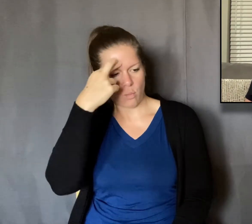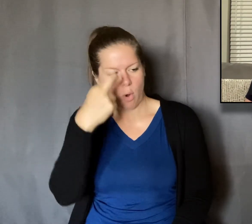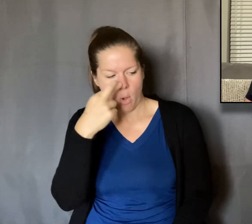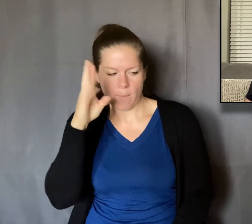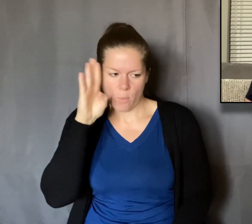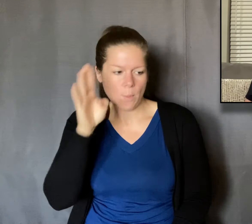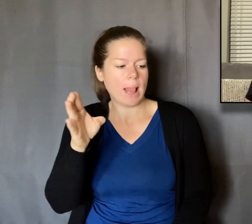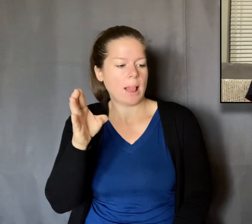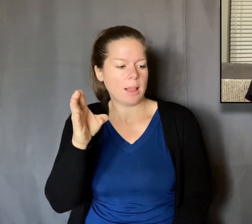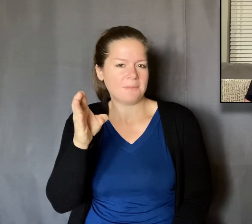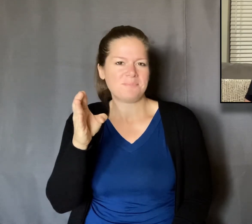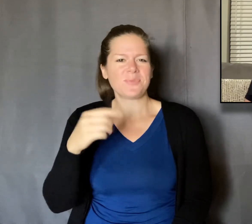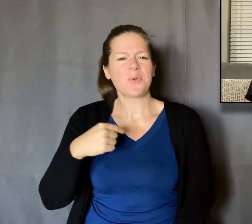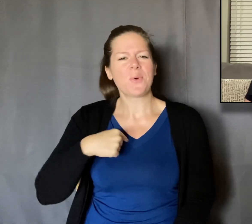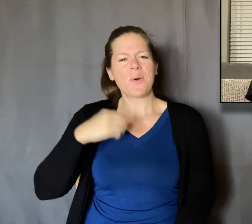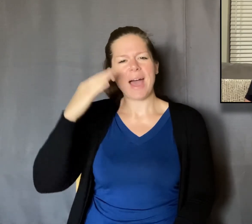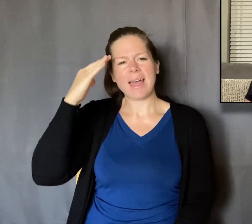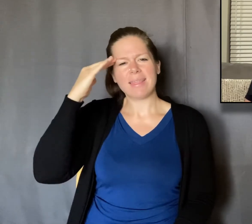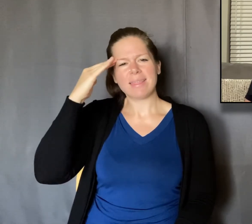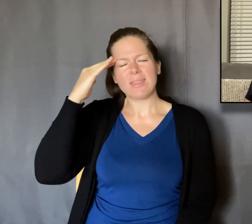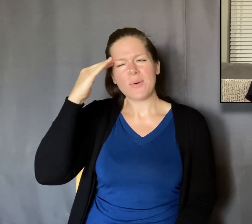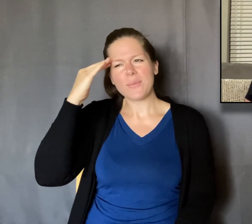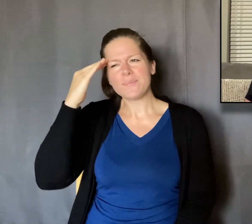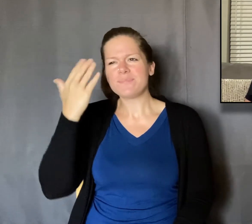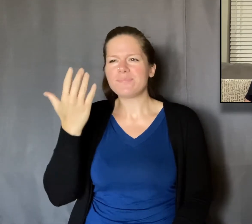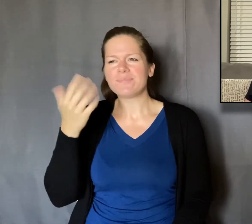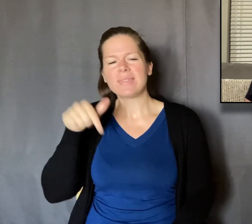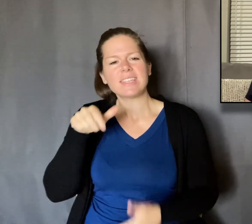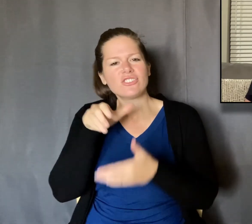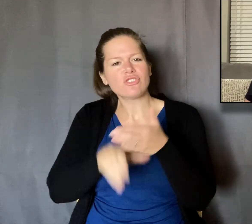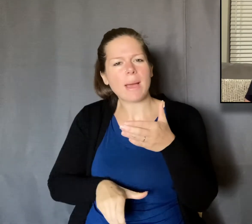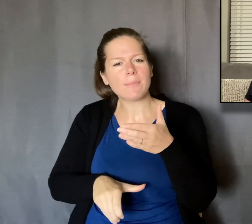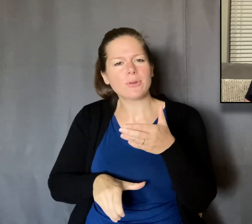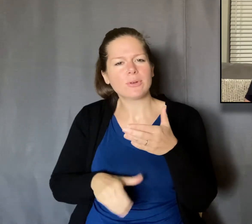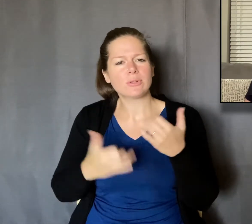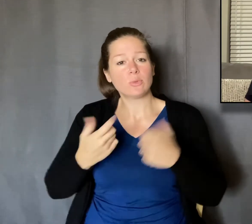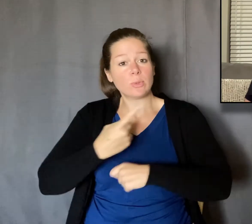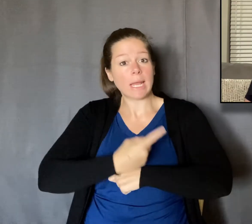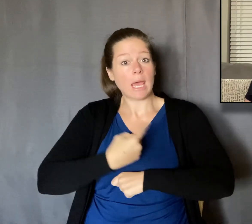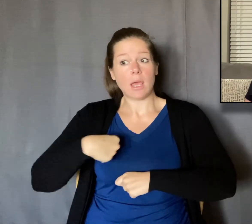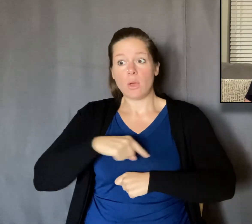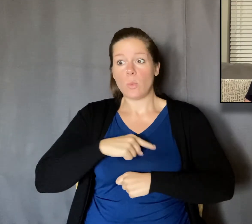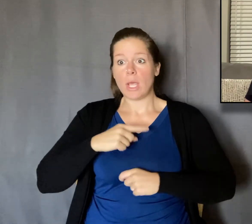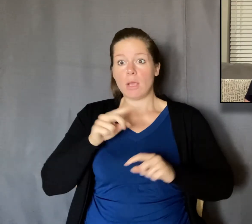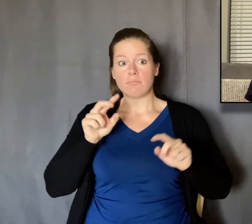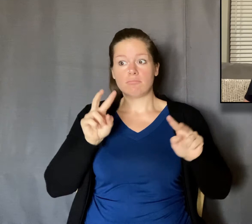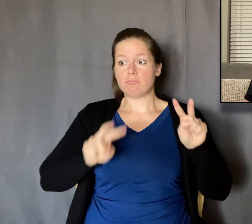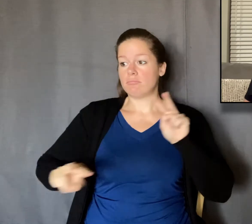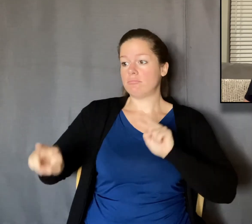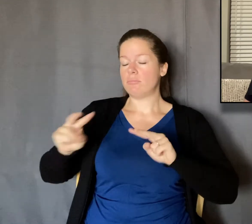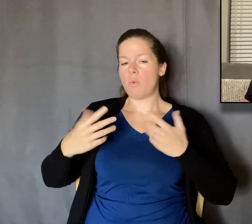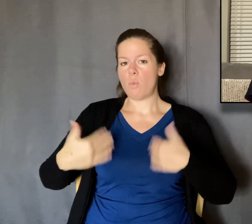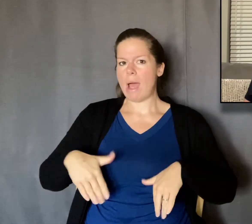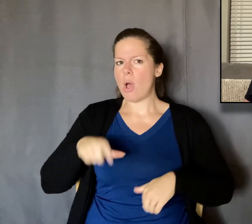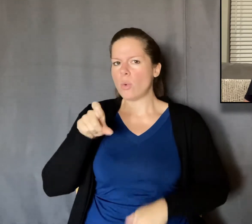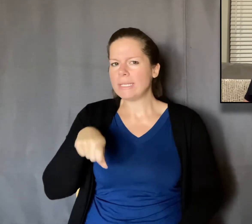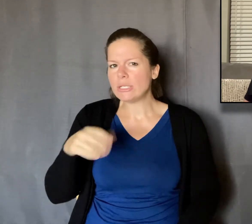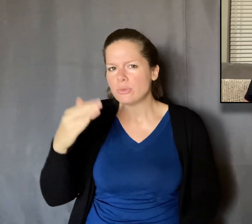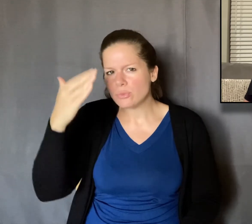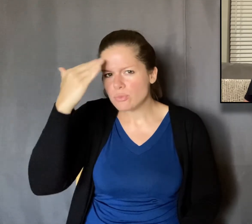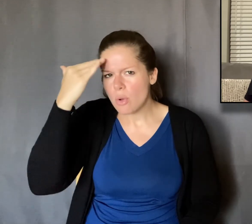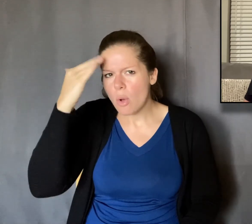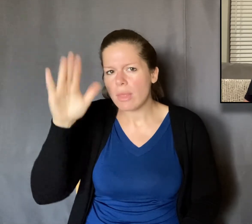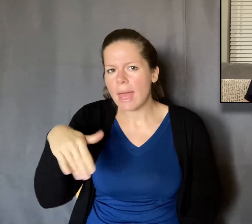that that's the takeaway in a chapter like this that you and I need to hear in times like these. that God is sovereign, that he's working